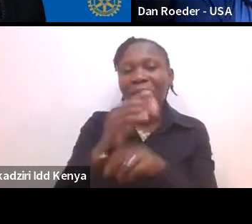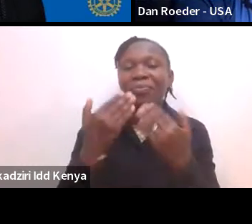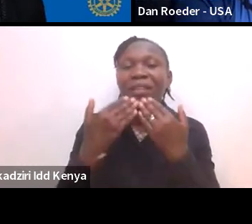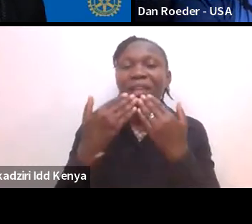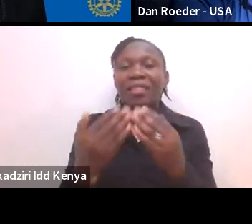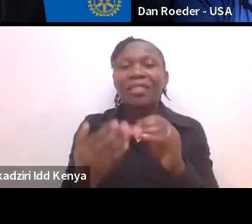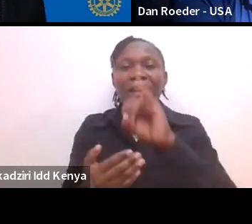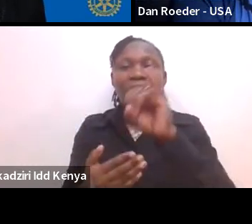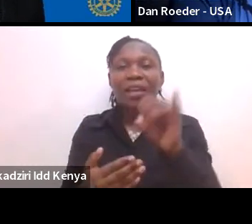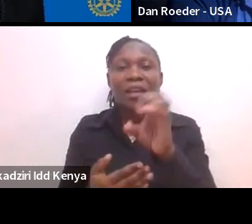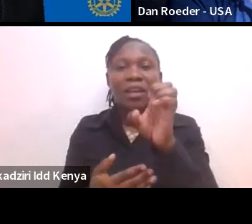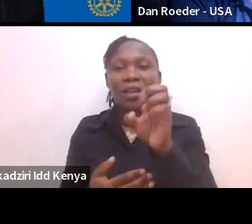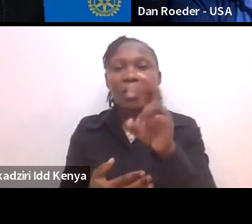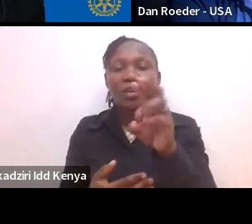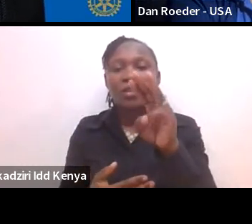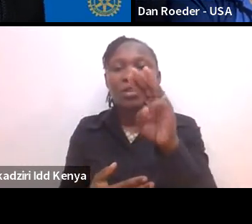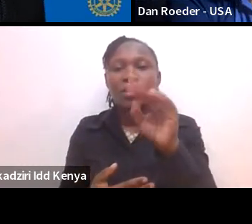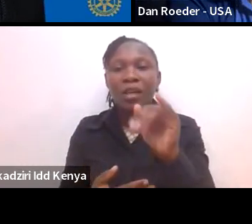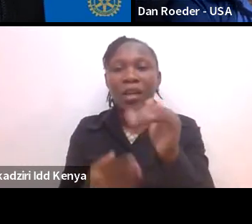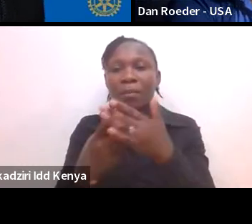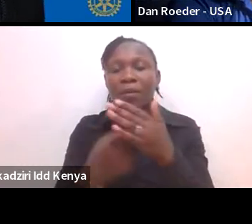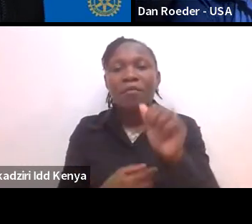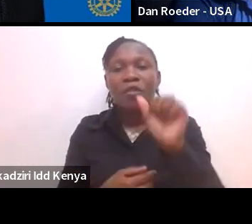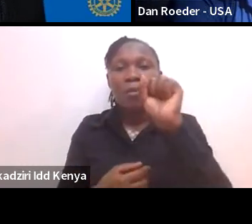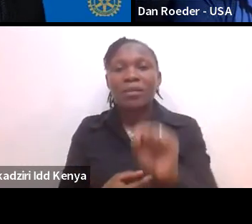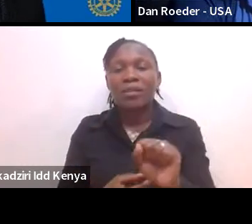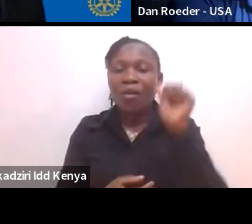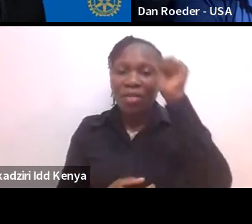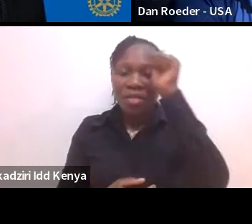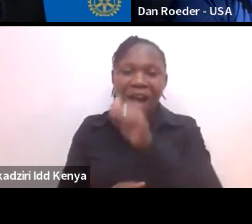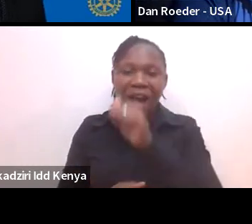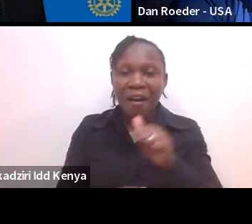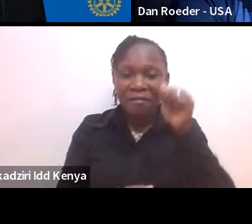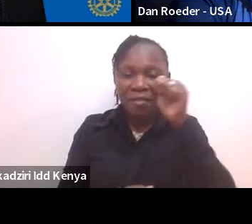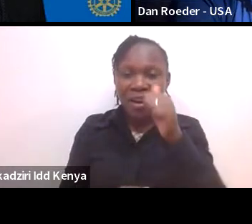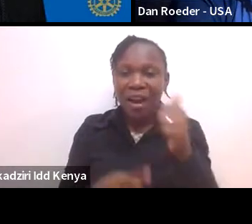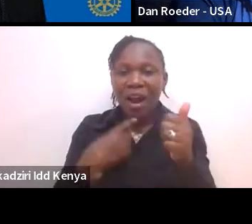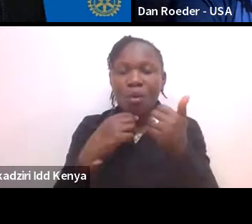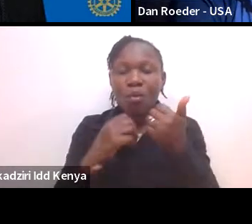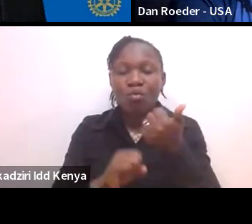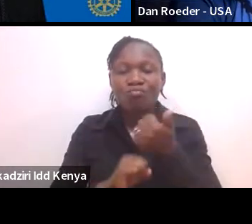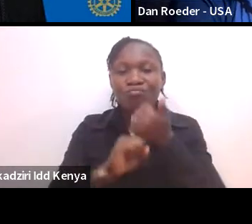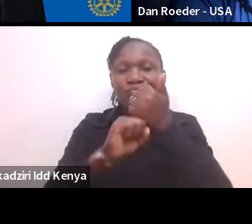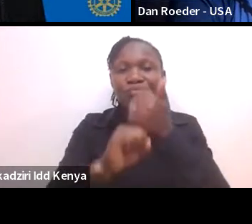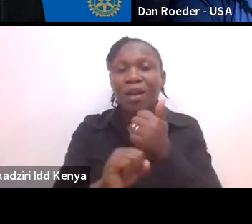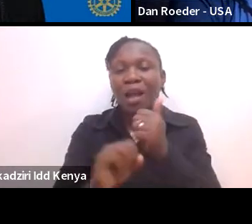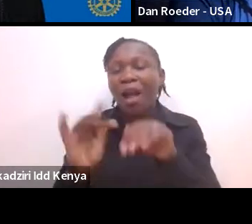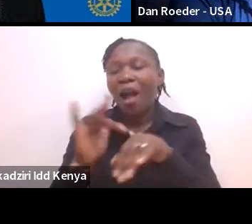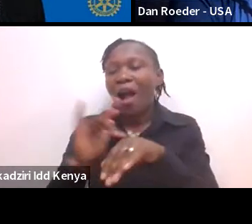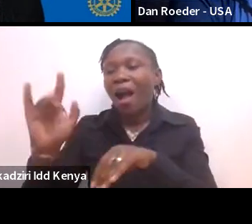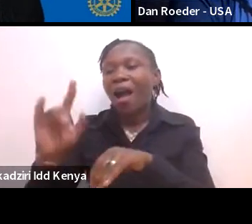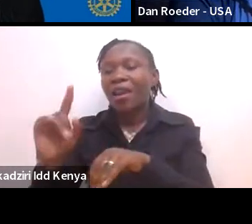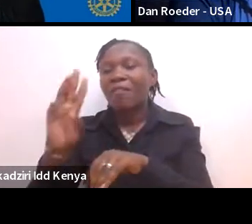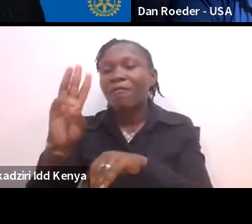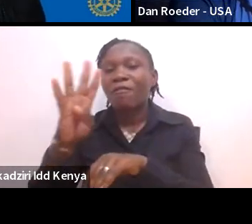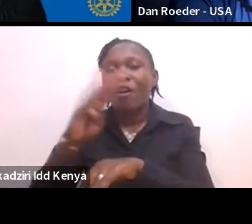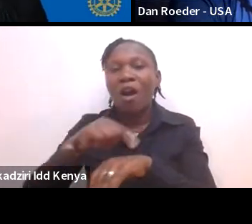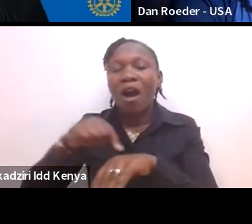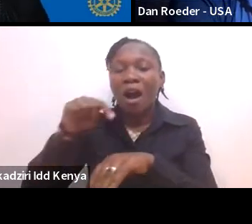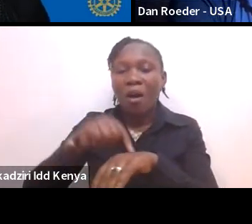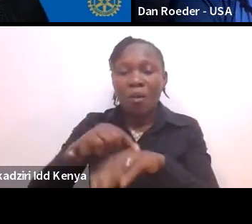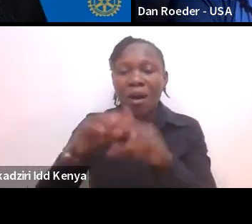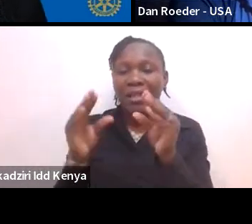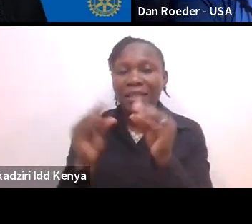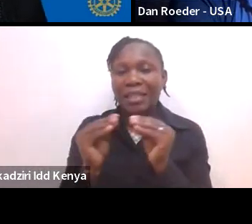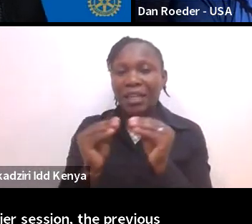Opperman, my name brother from South Africa, for facilitating the earlier session, the previous 4 hours. This has